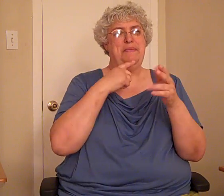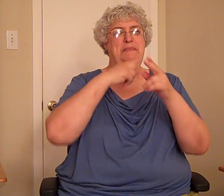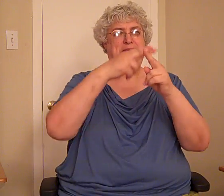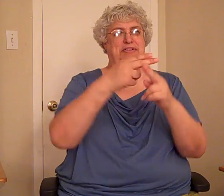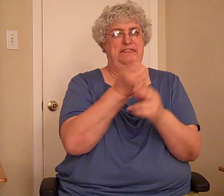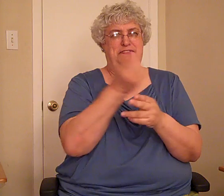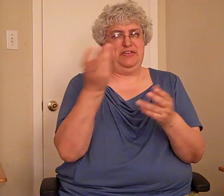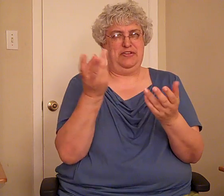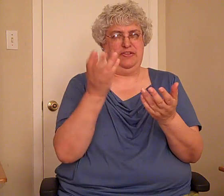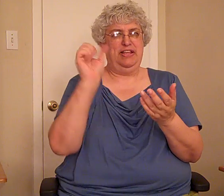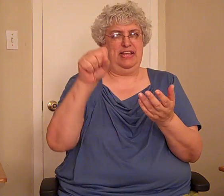those aspects tonight, but,